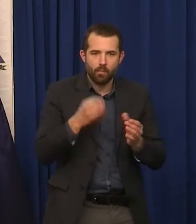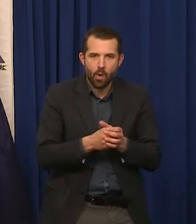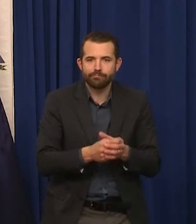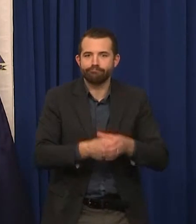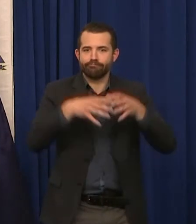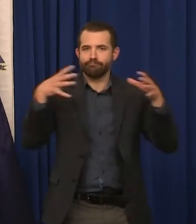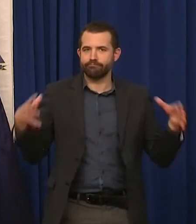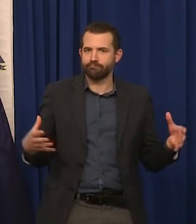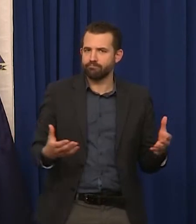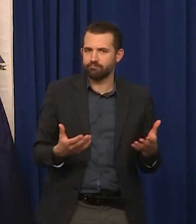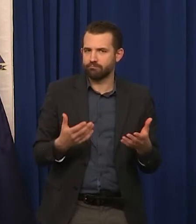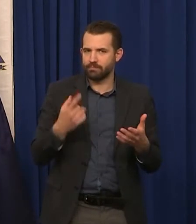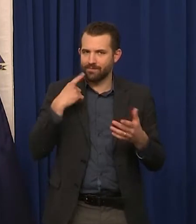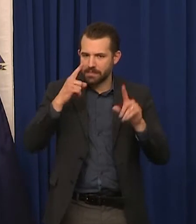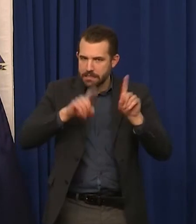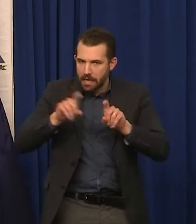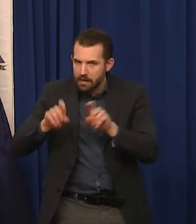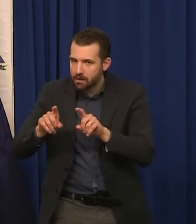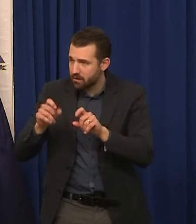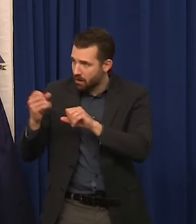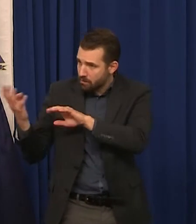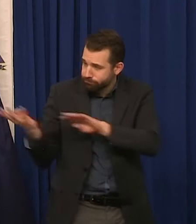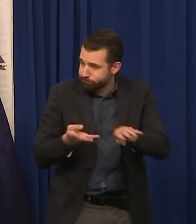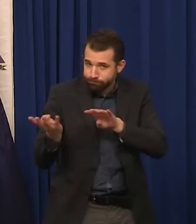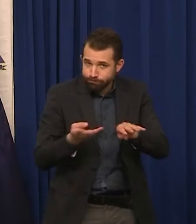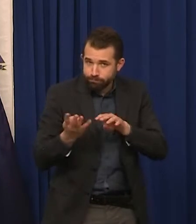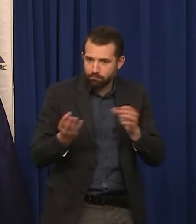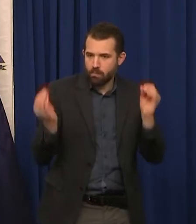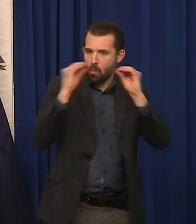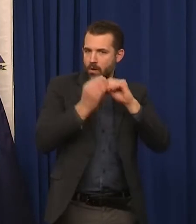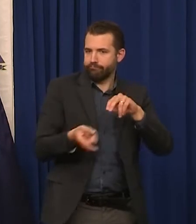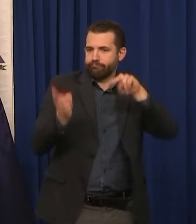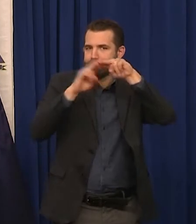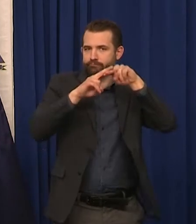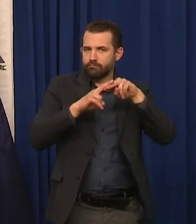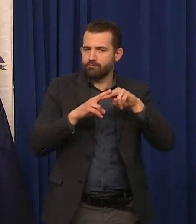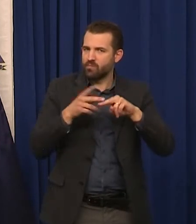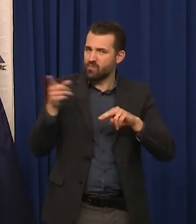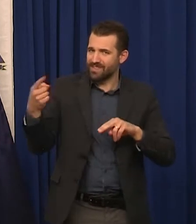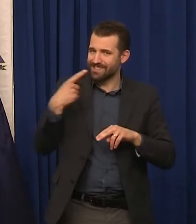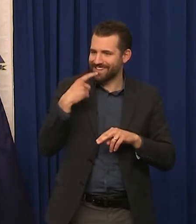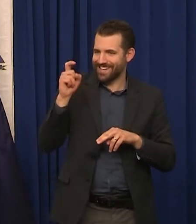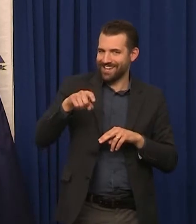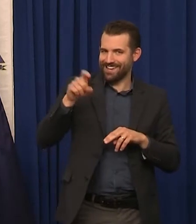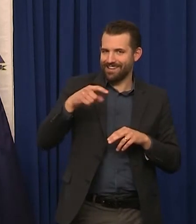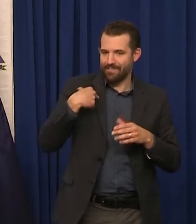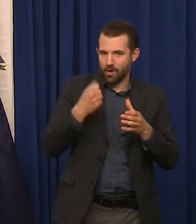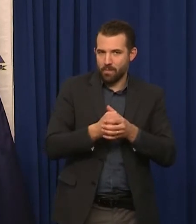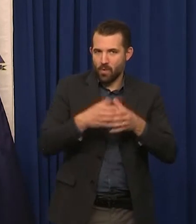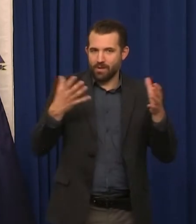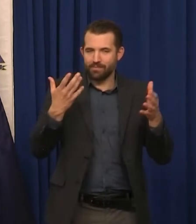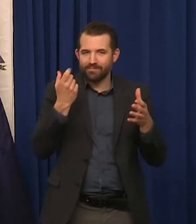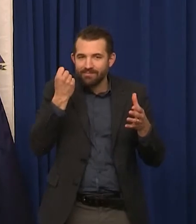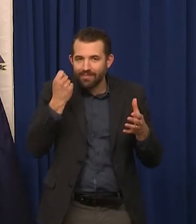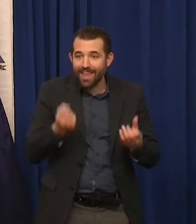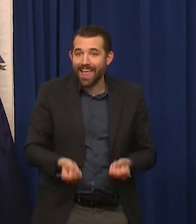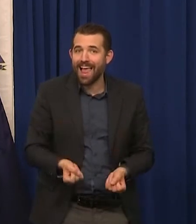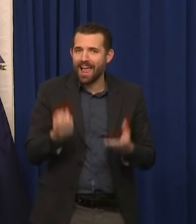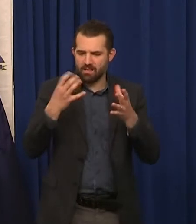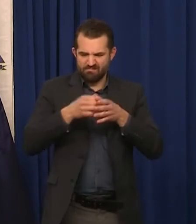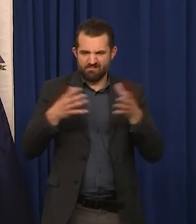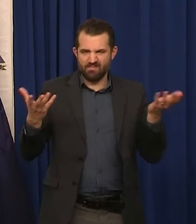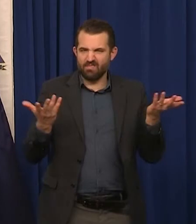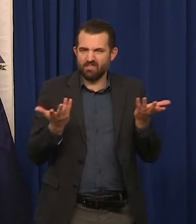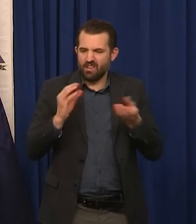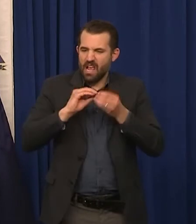what do you envision, as you think about this, would be a significant increase in testing enough to help make some